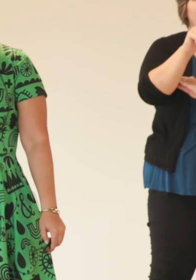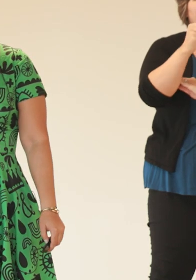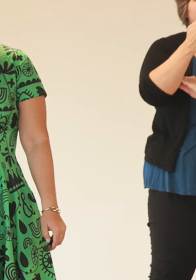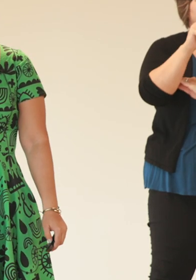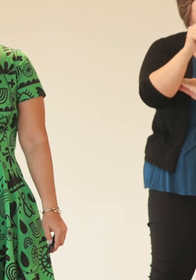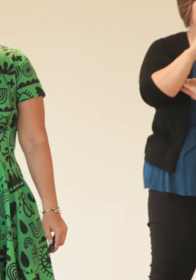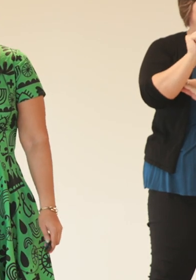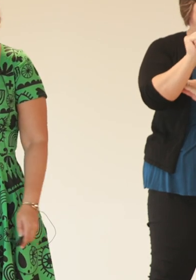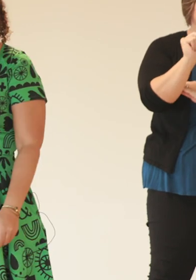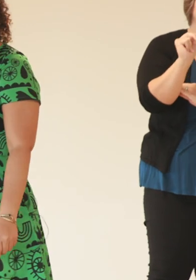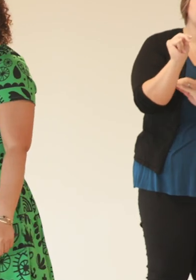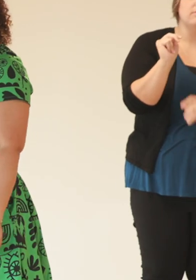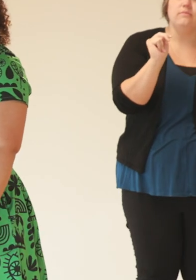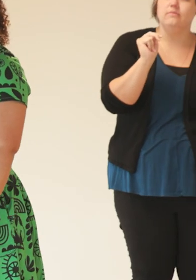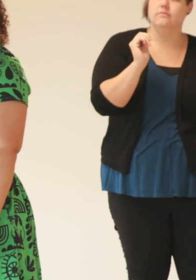the beginning of this year. And